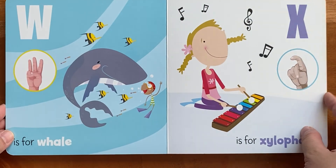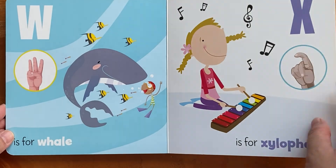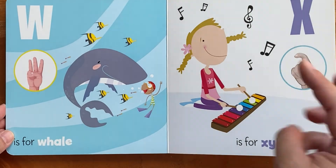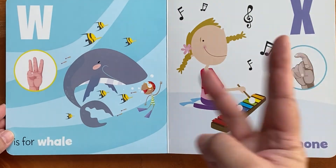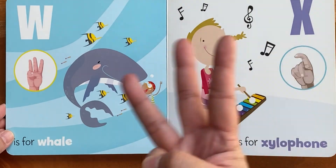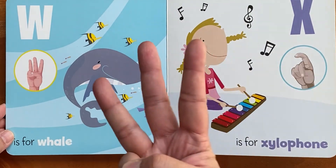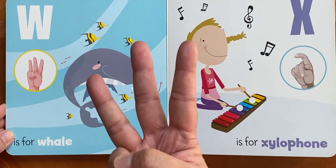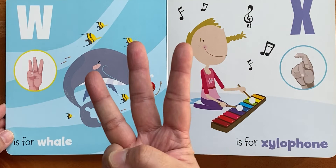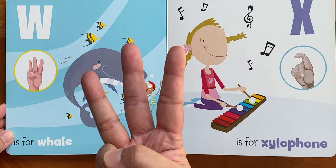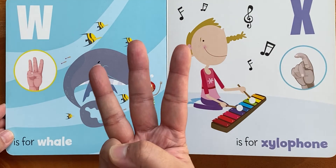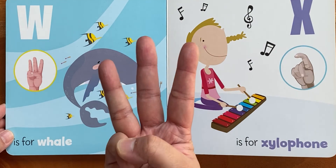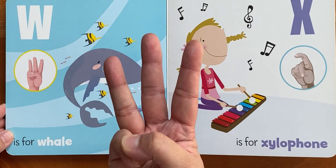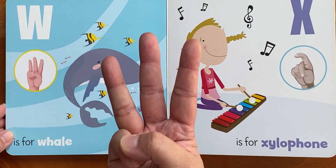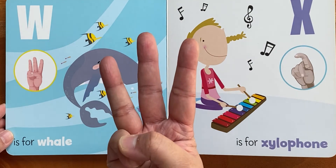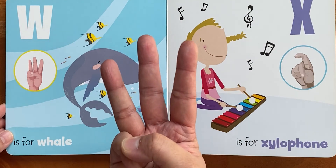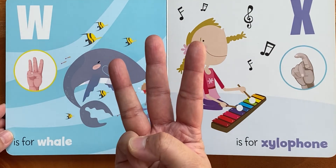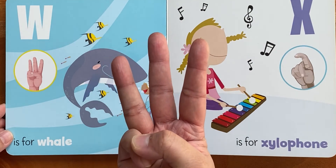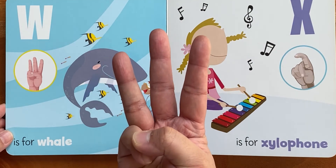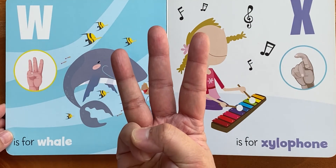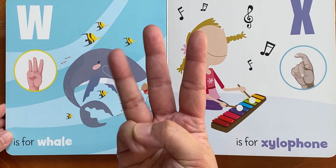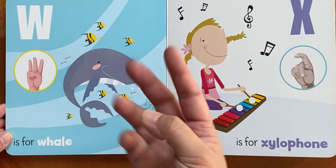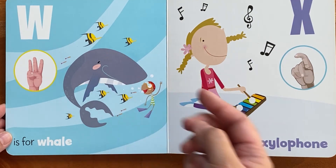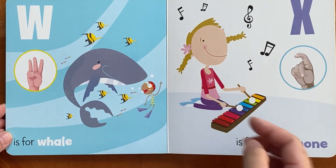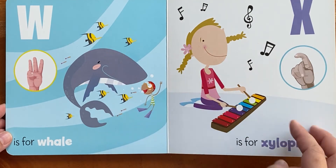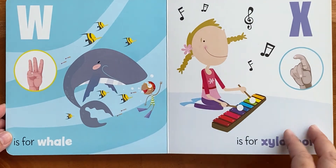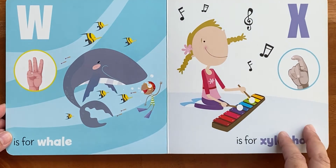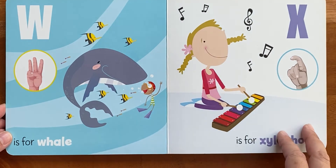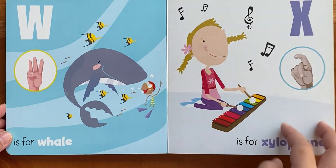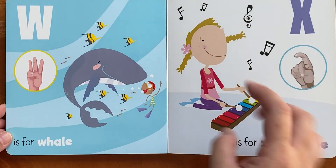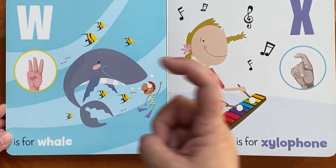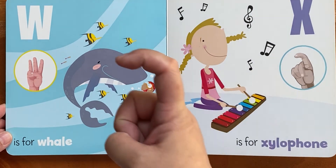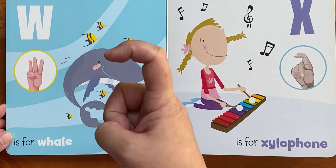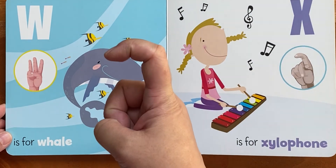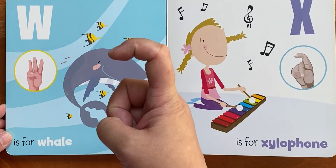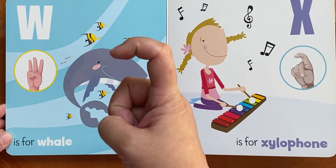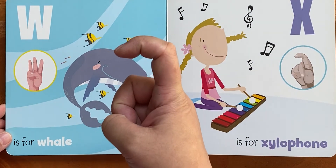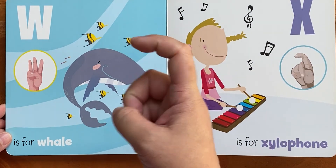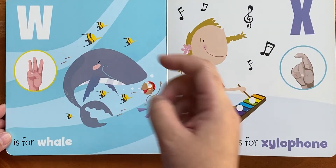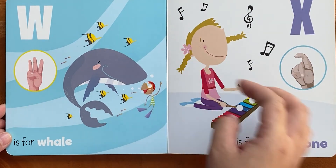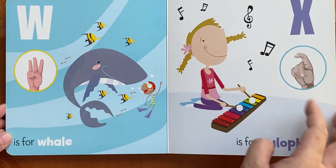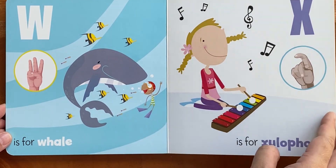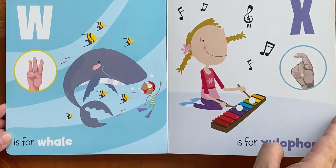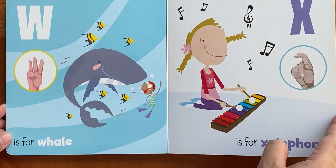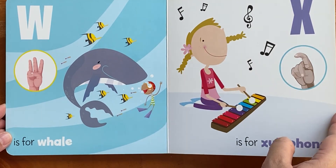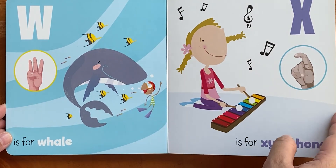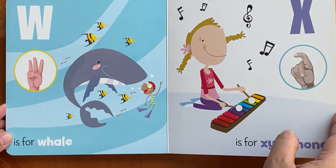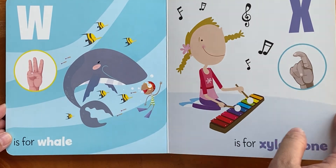W is for whale. X is for xylophone.